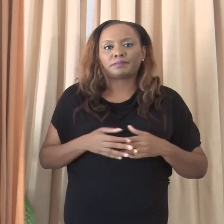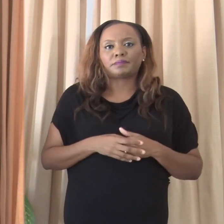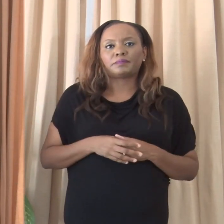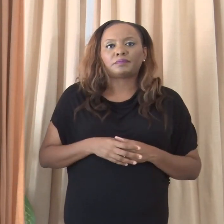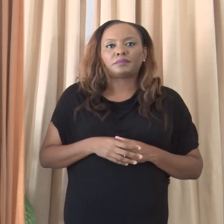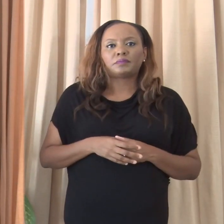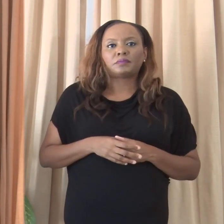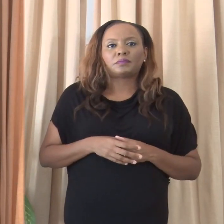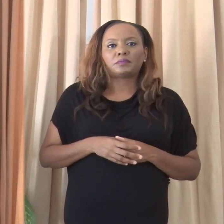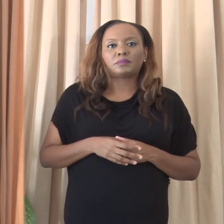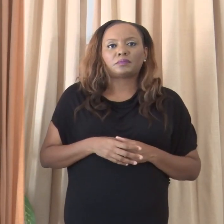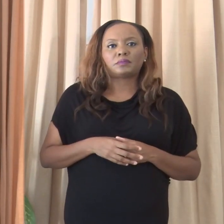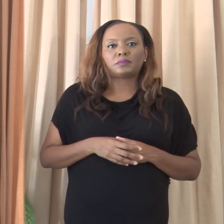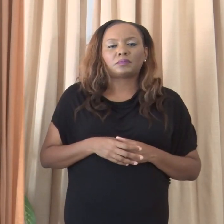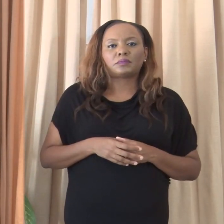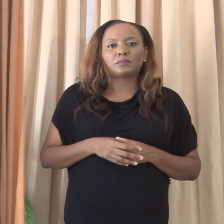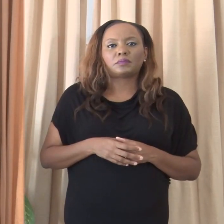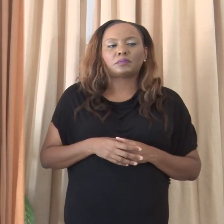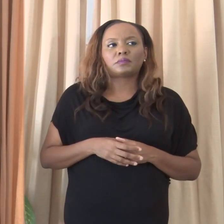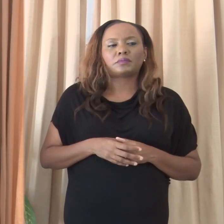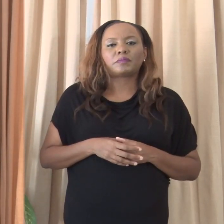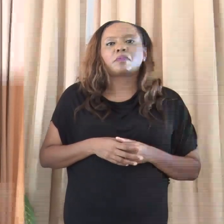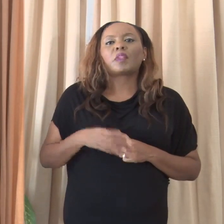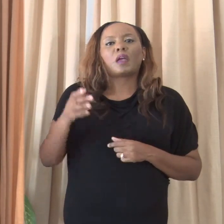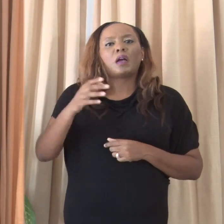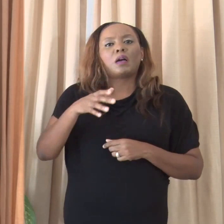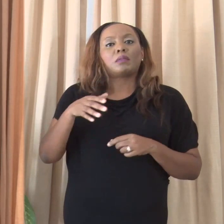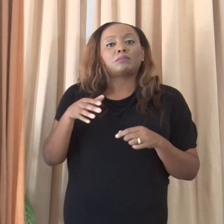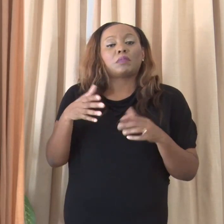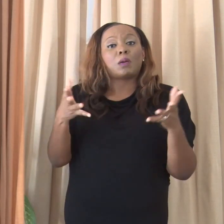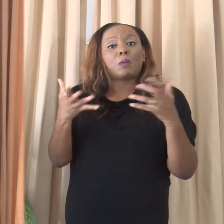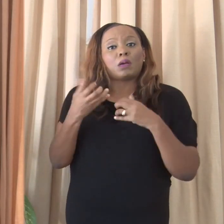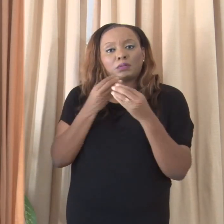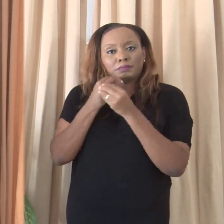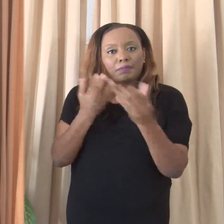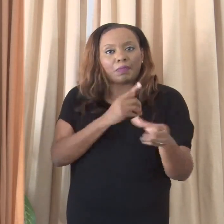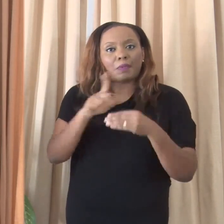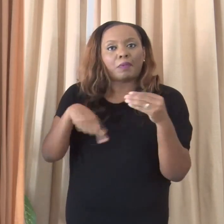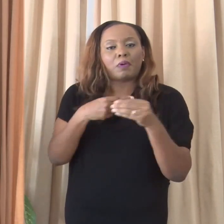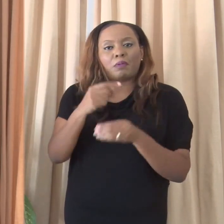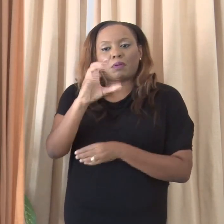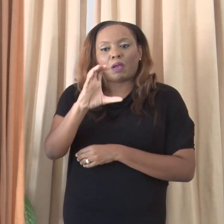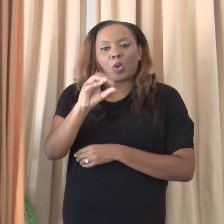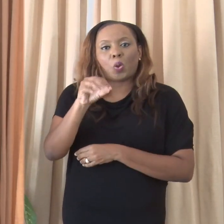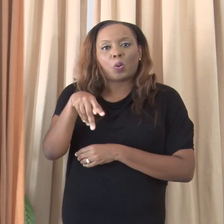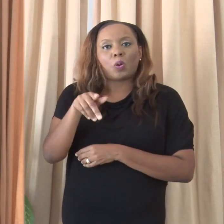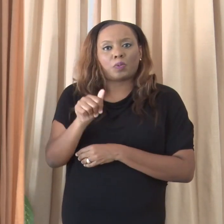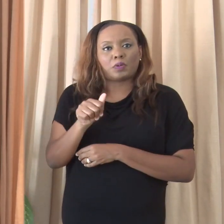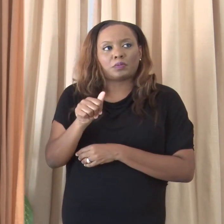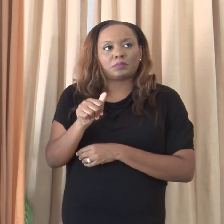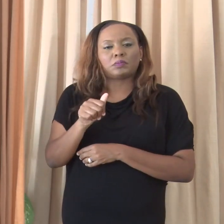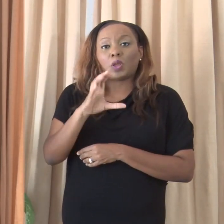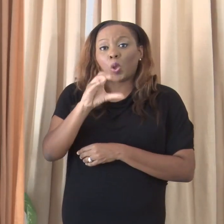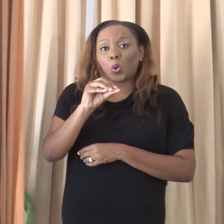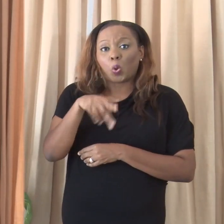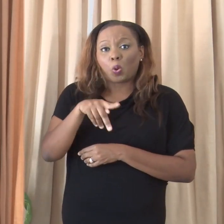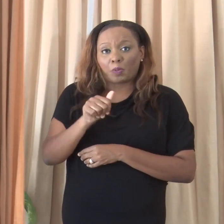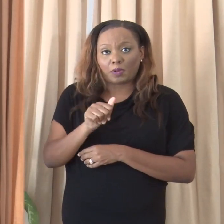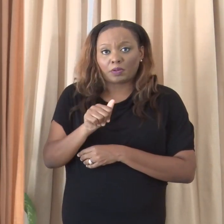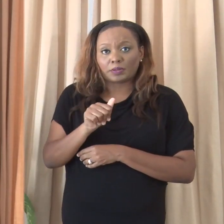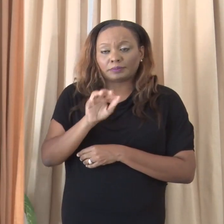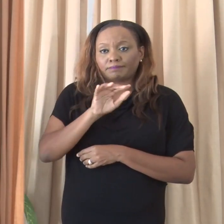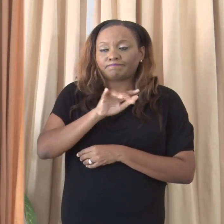I should speak also to COPA, because COPA is the flight that takes us, the airline that takes us into Panama.